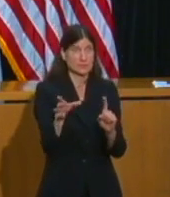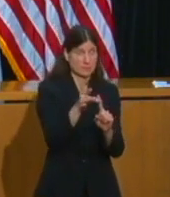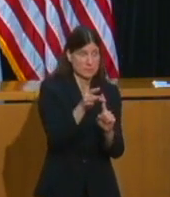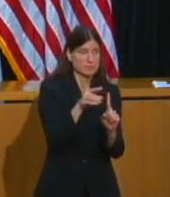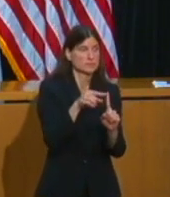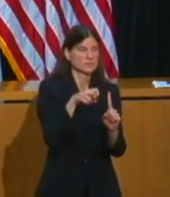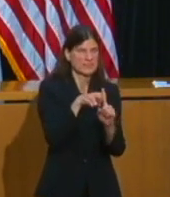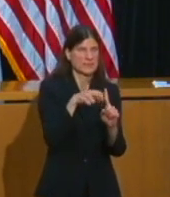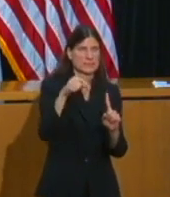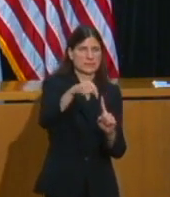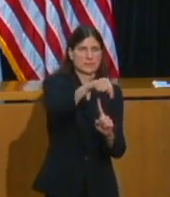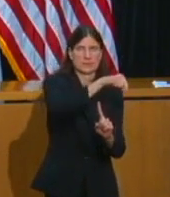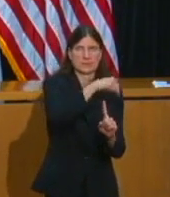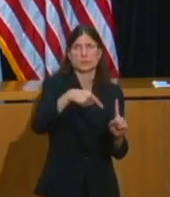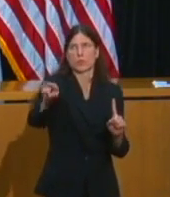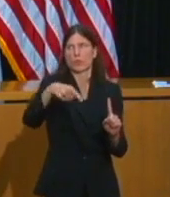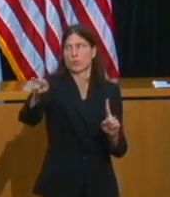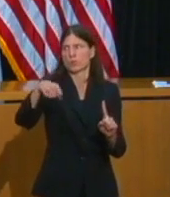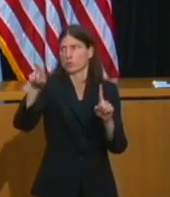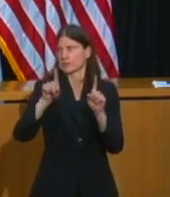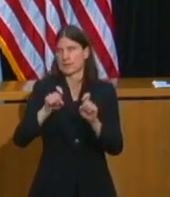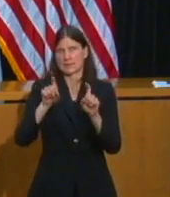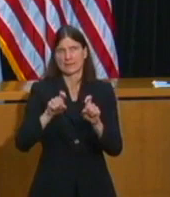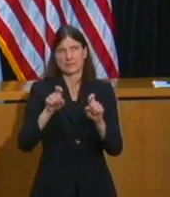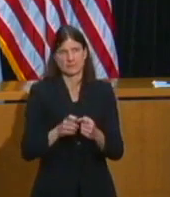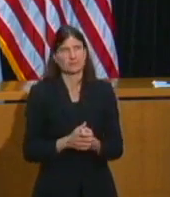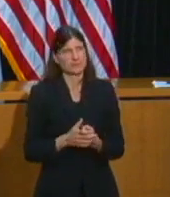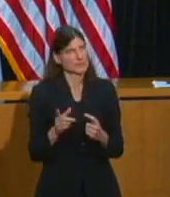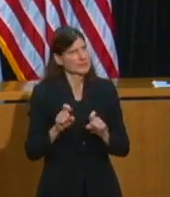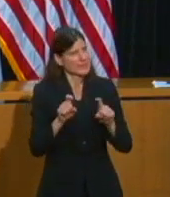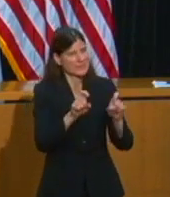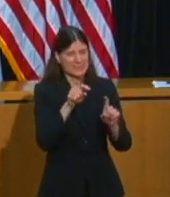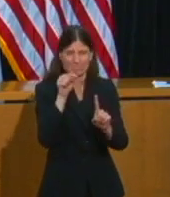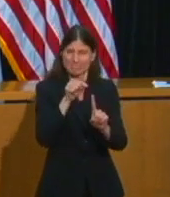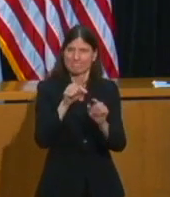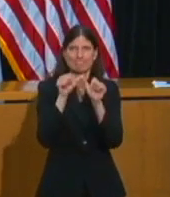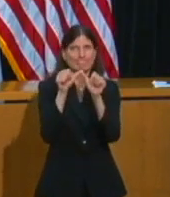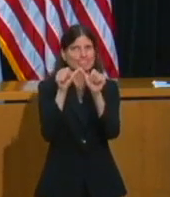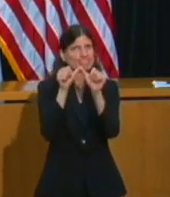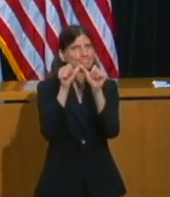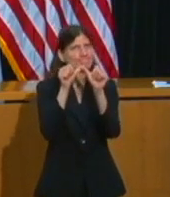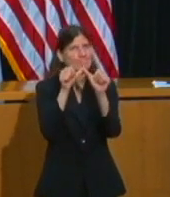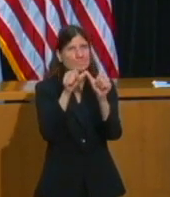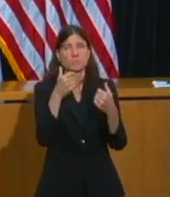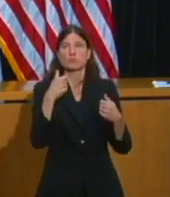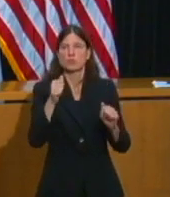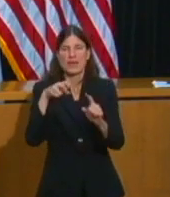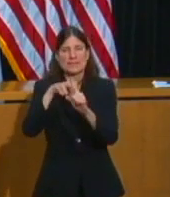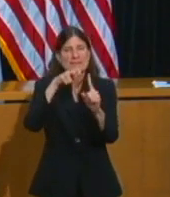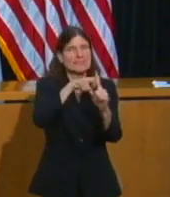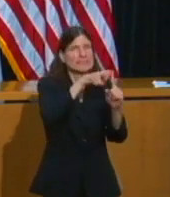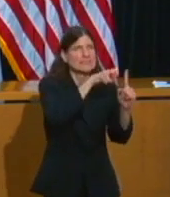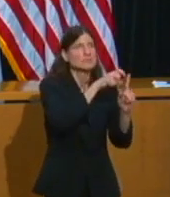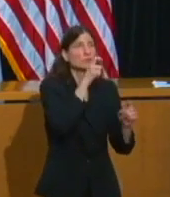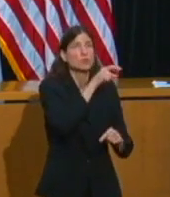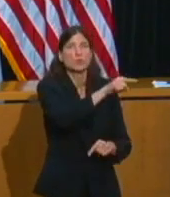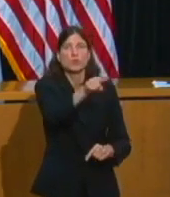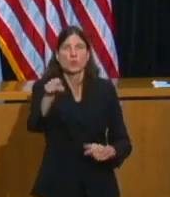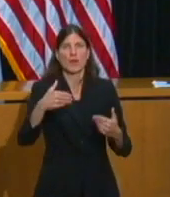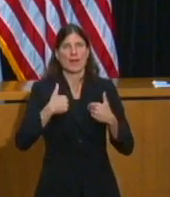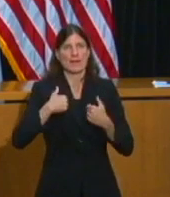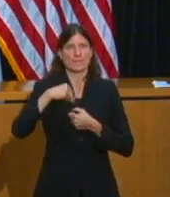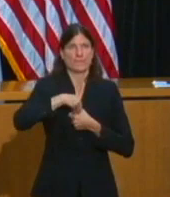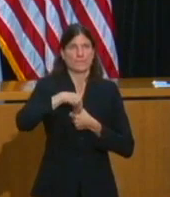right? Down from almost 30% not so long ago. The